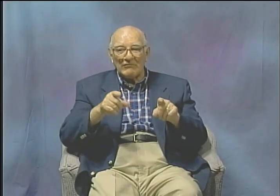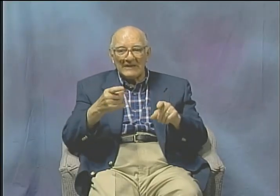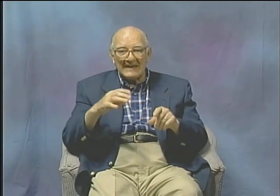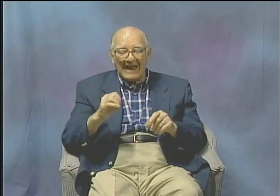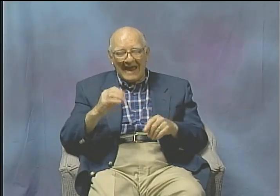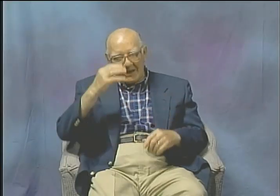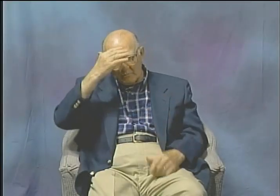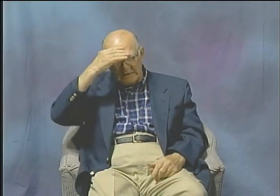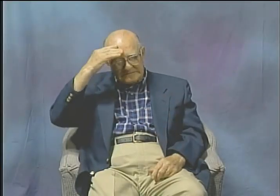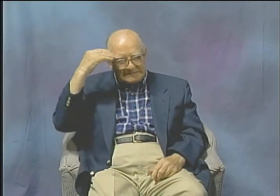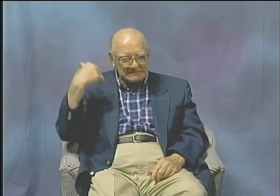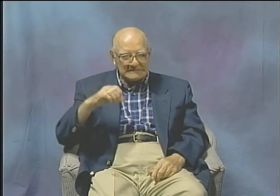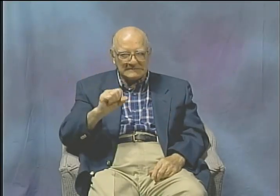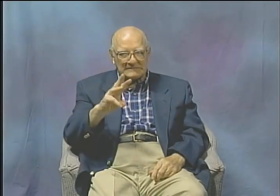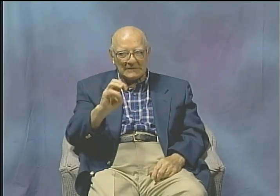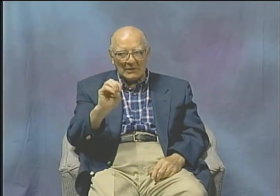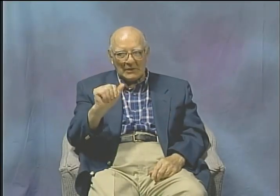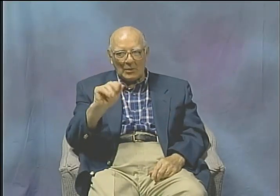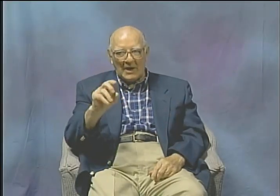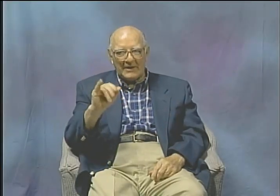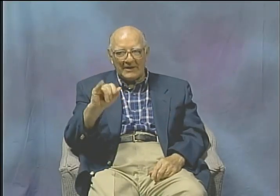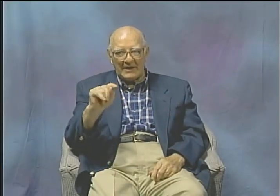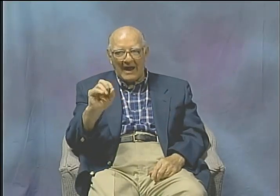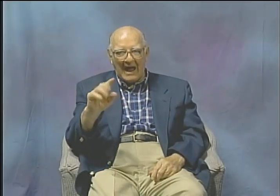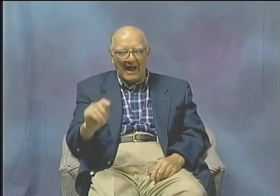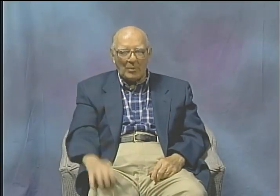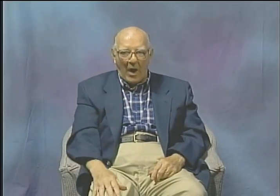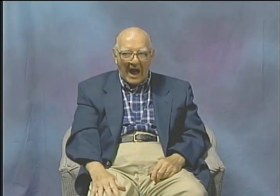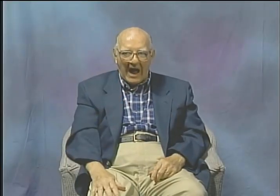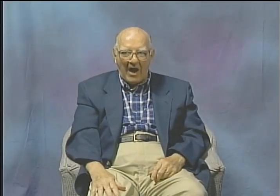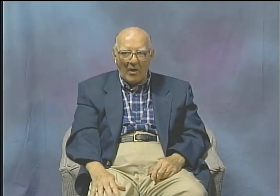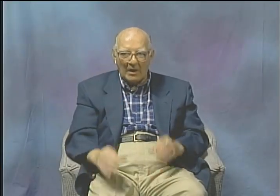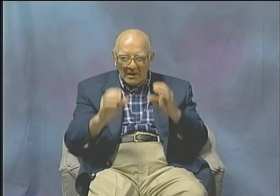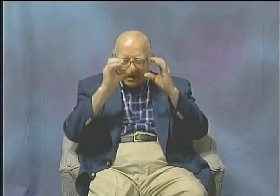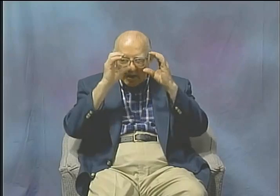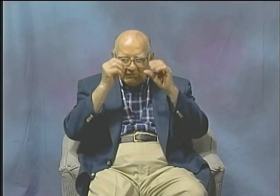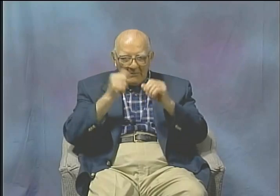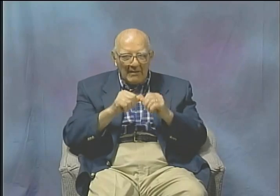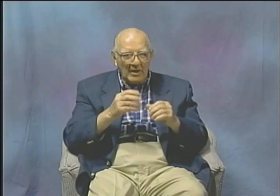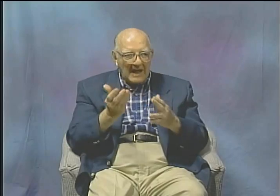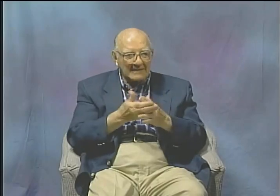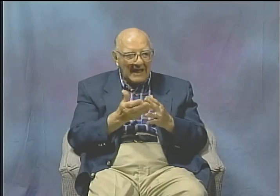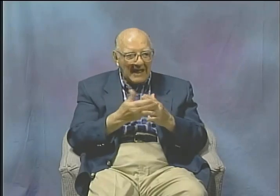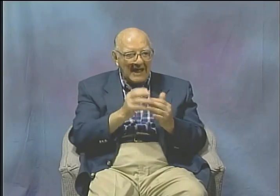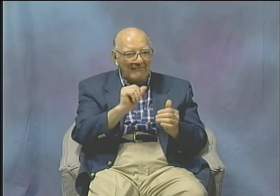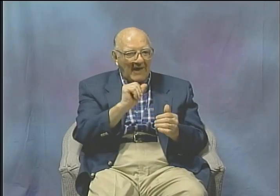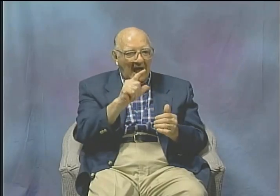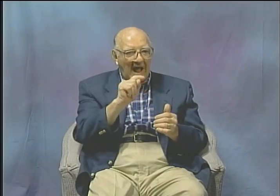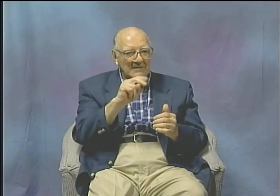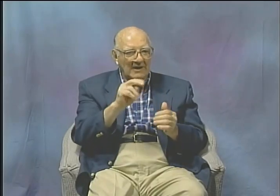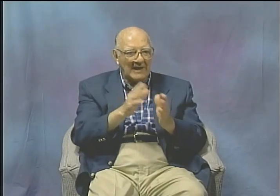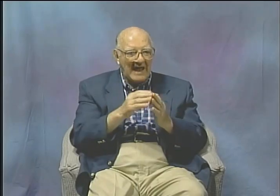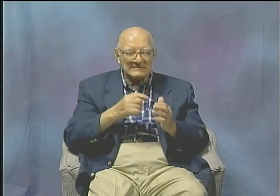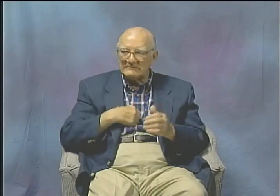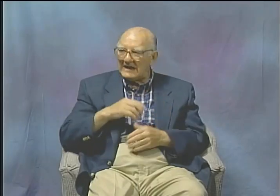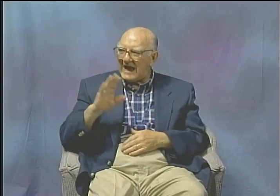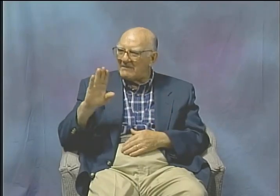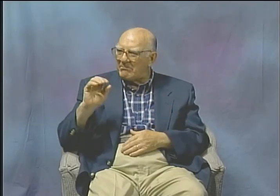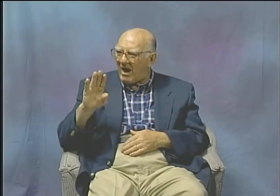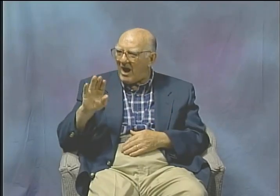the game, we sorted it out. Wow. Remember, at the half, Alton asked me, hey, Bob,